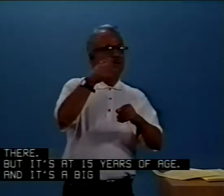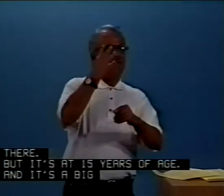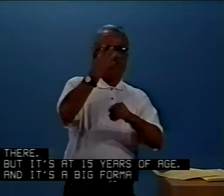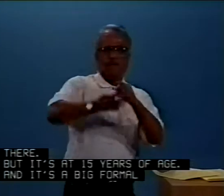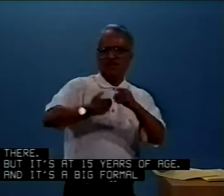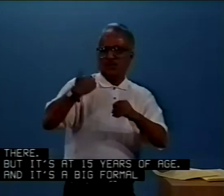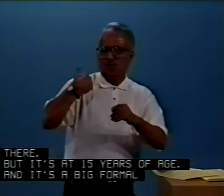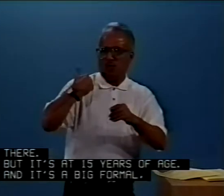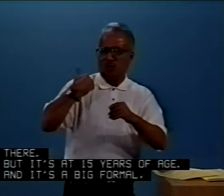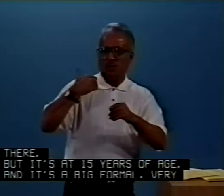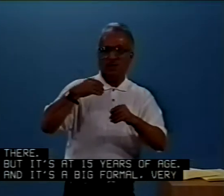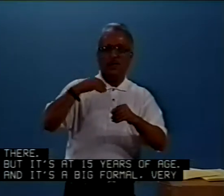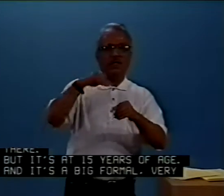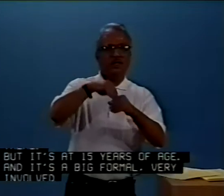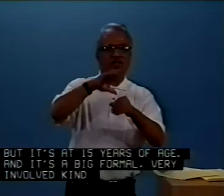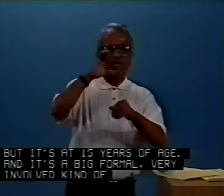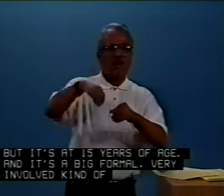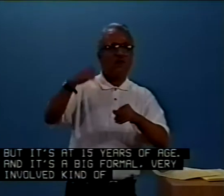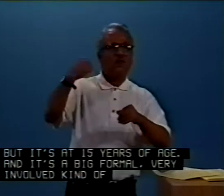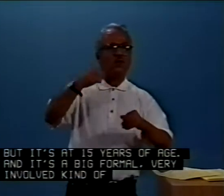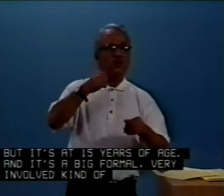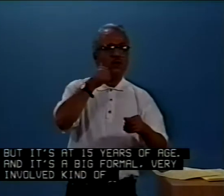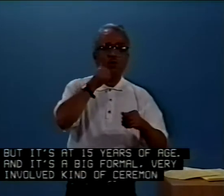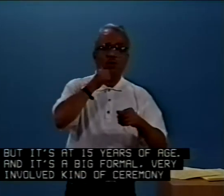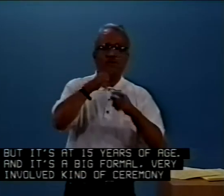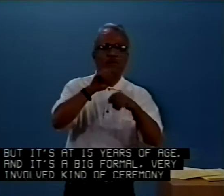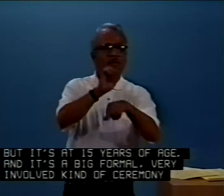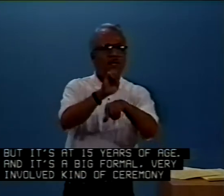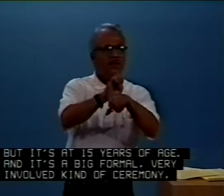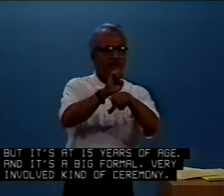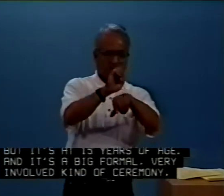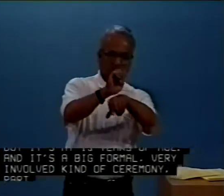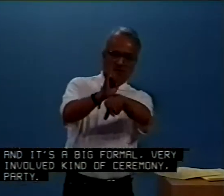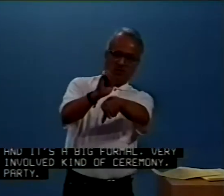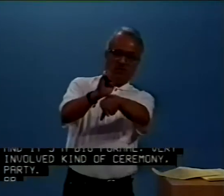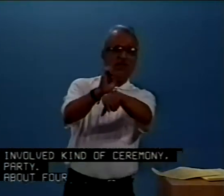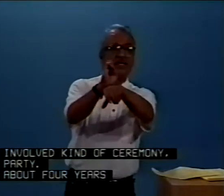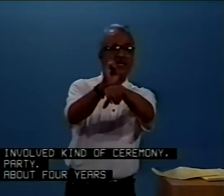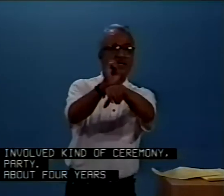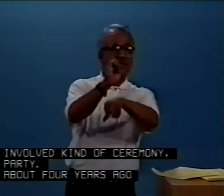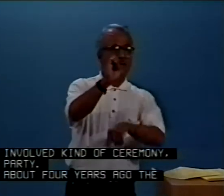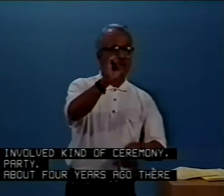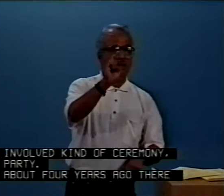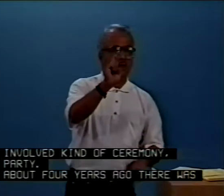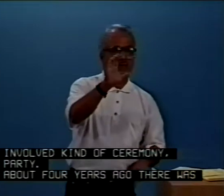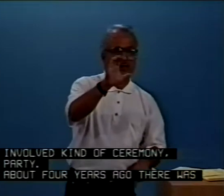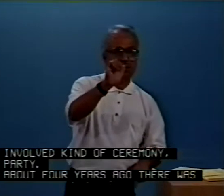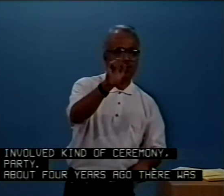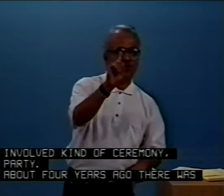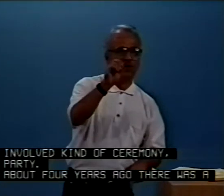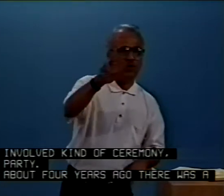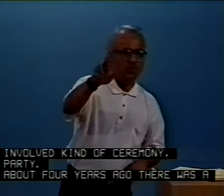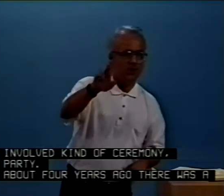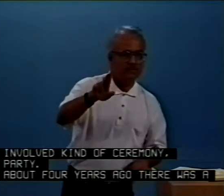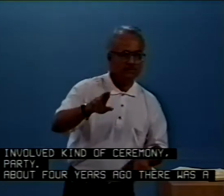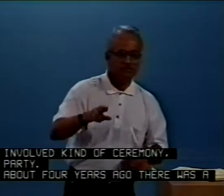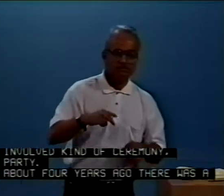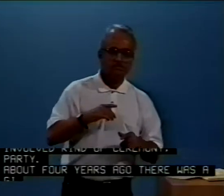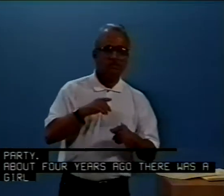ceremony and party. About 4 years ago, there was a girl from Ecuador here in the Chicago